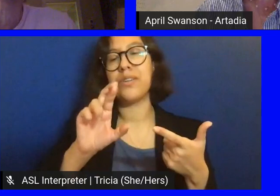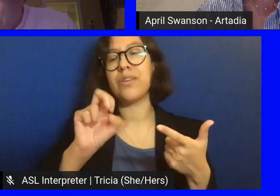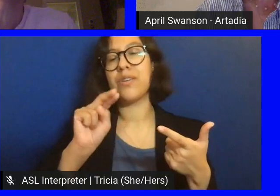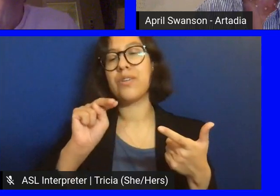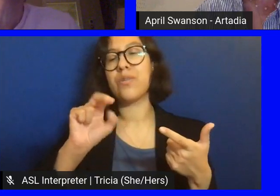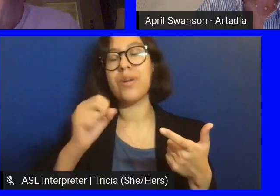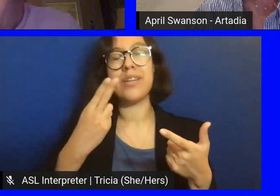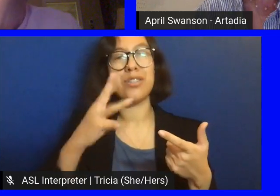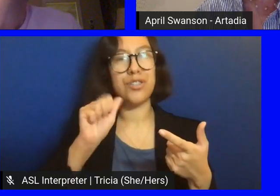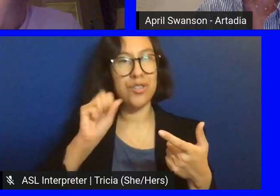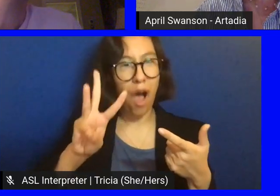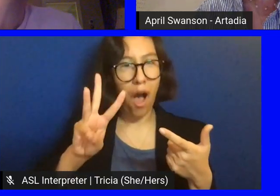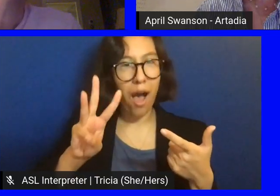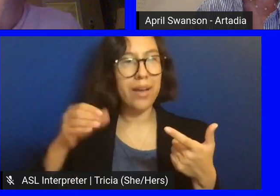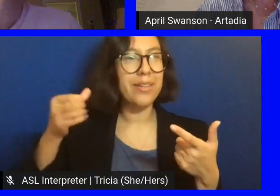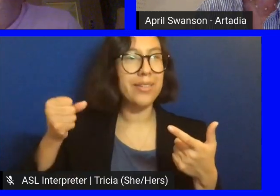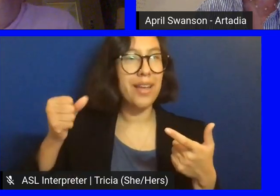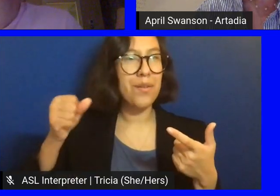the Crenshaw Dairy Mart